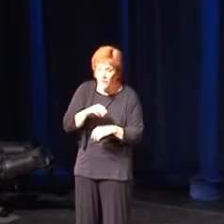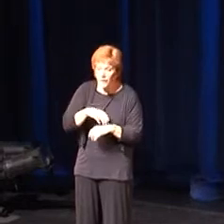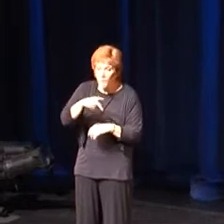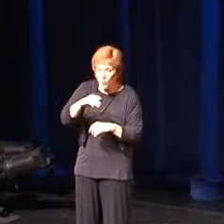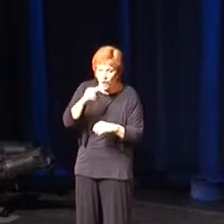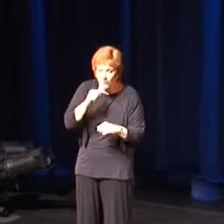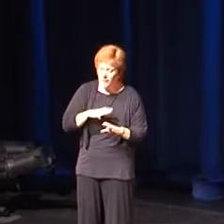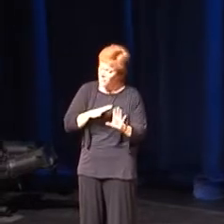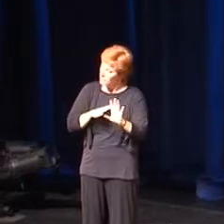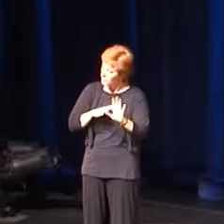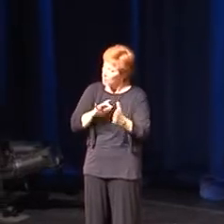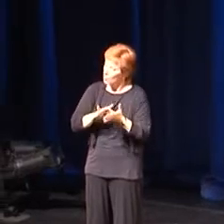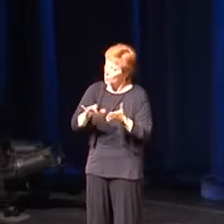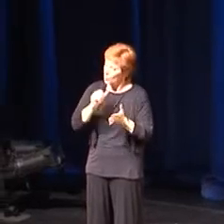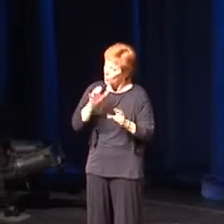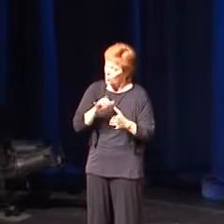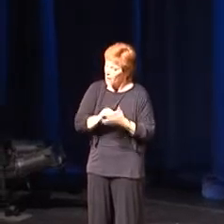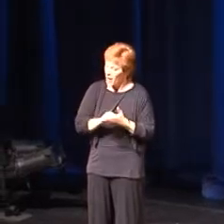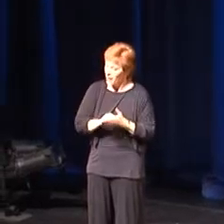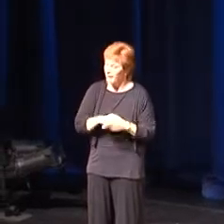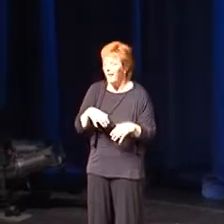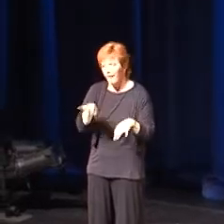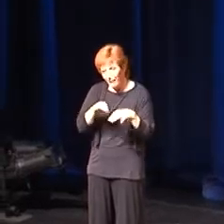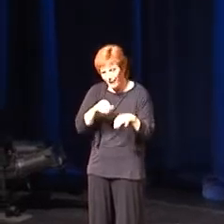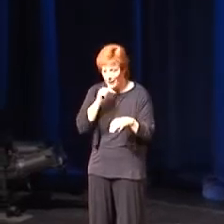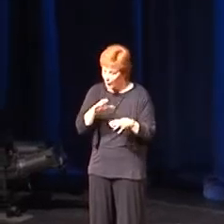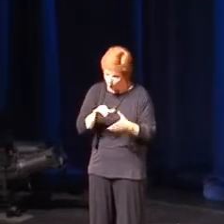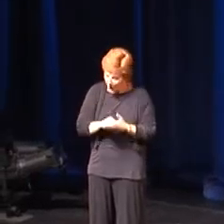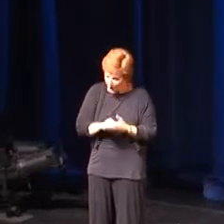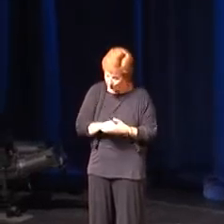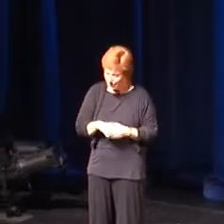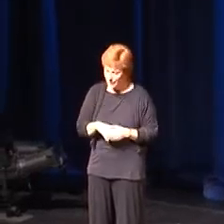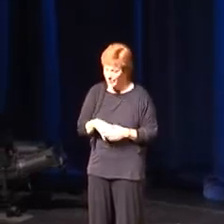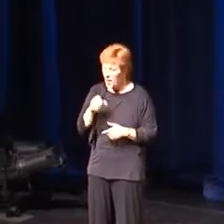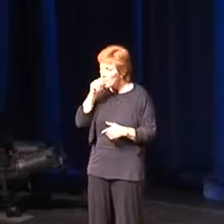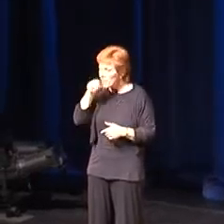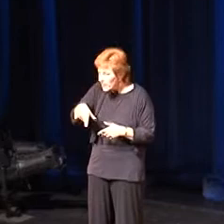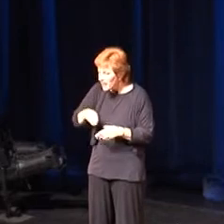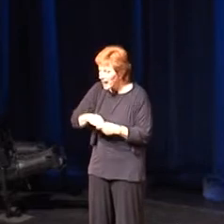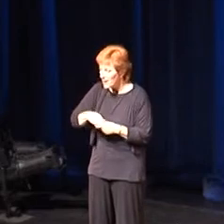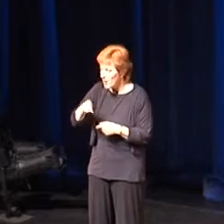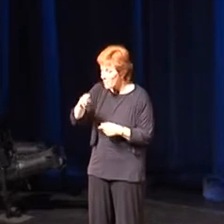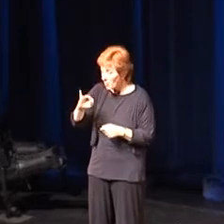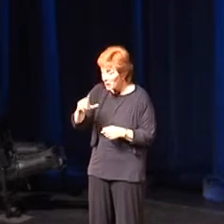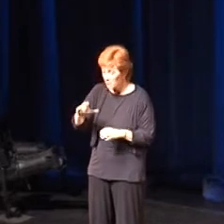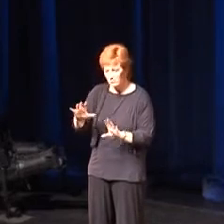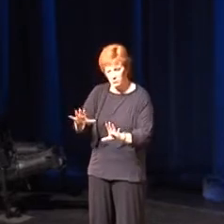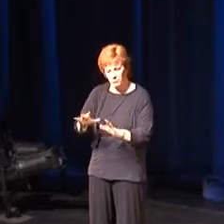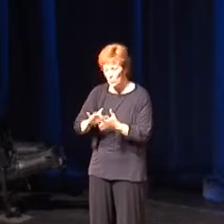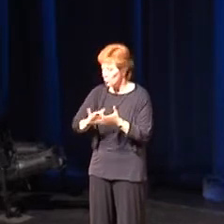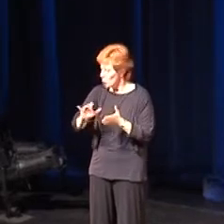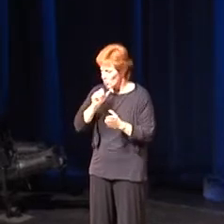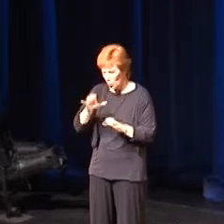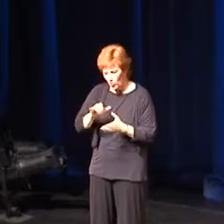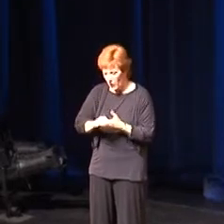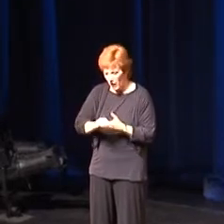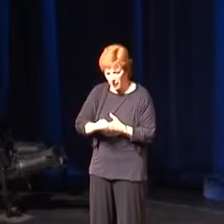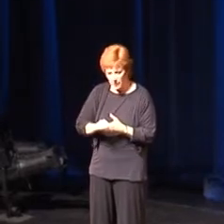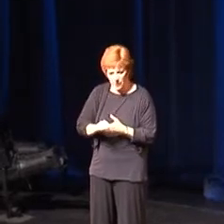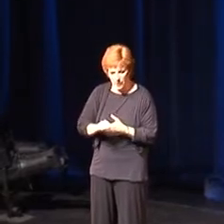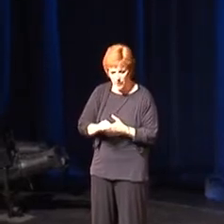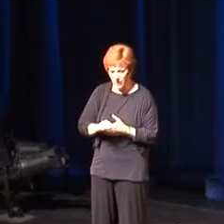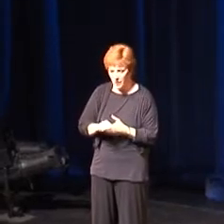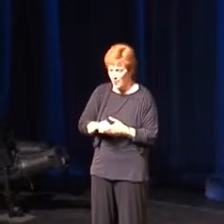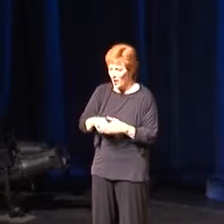office lady, that is rude. Okay, so you explain you don't do that. Spitting in public is rude. Combing your hair with your fork